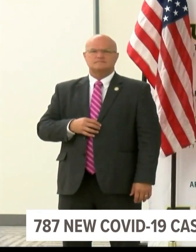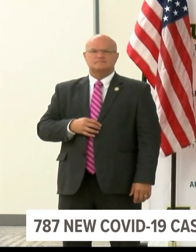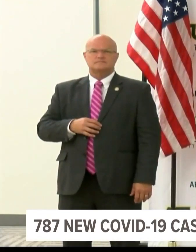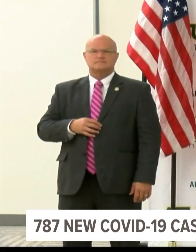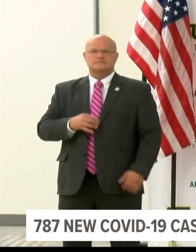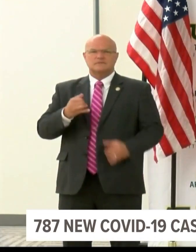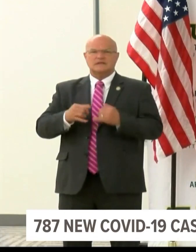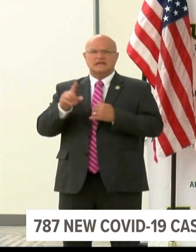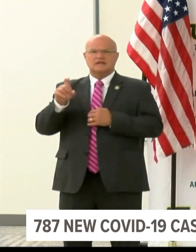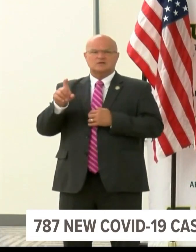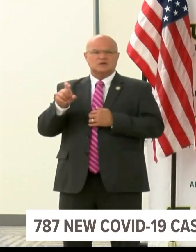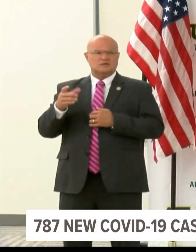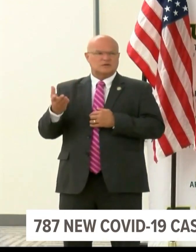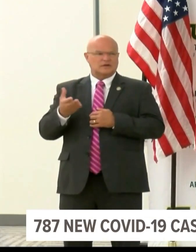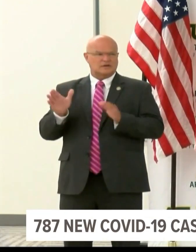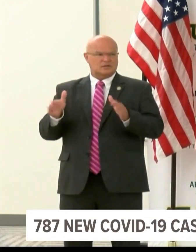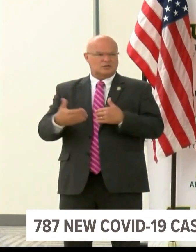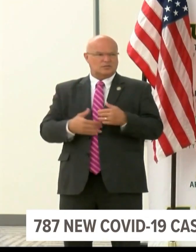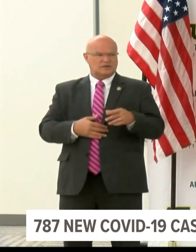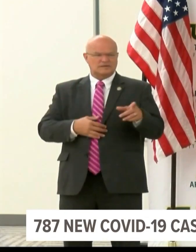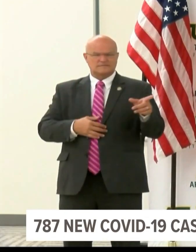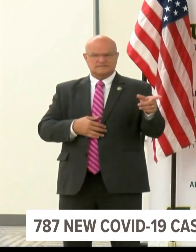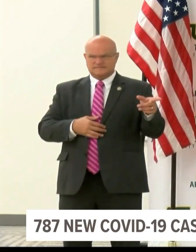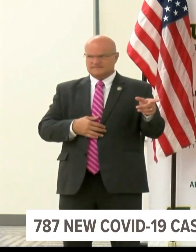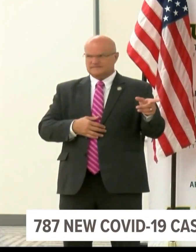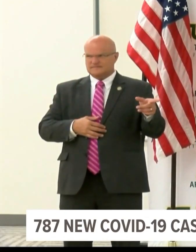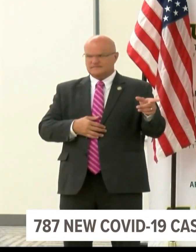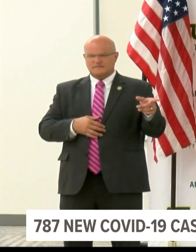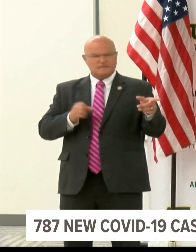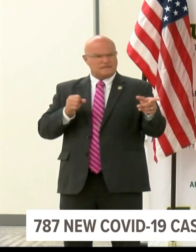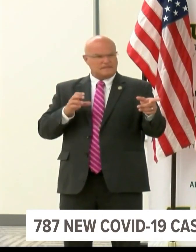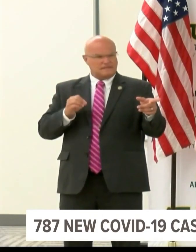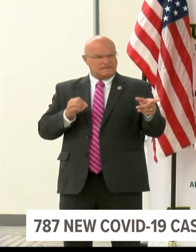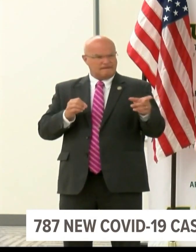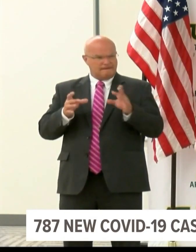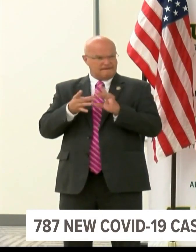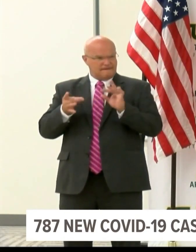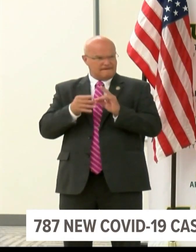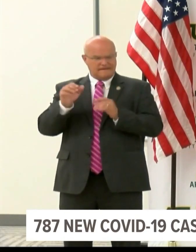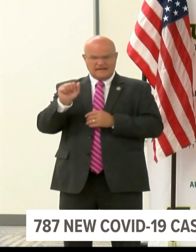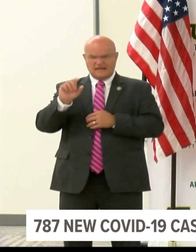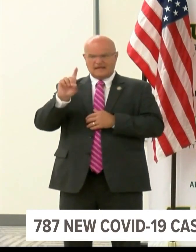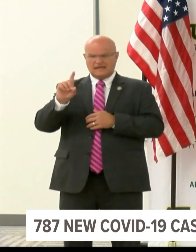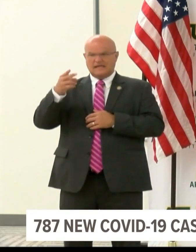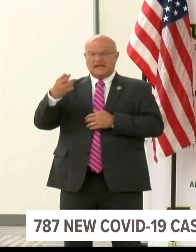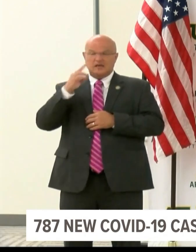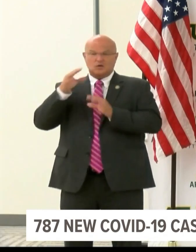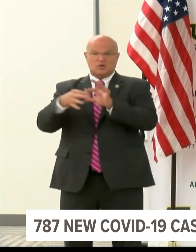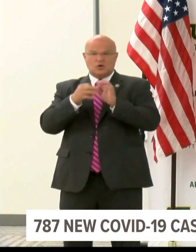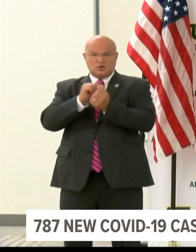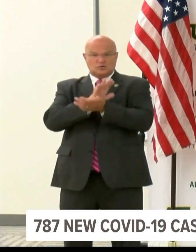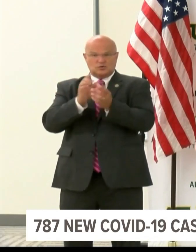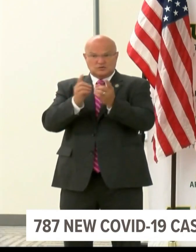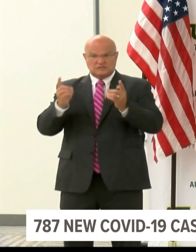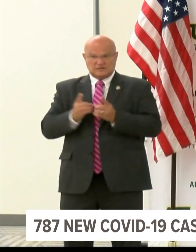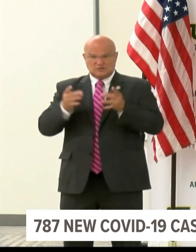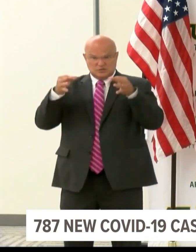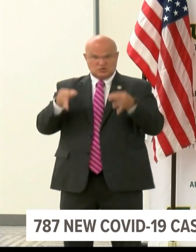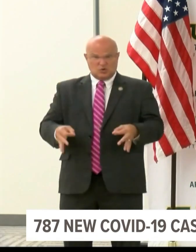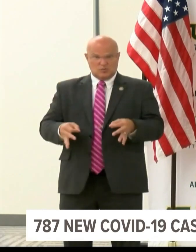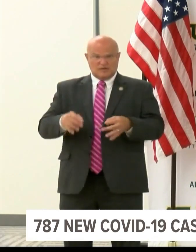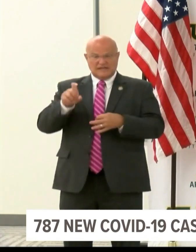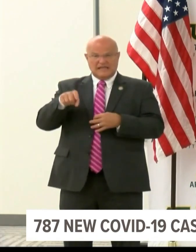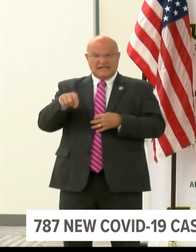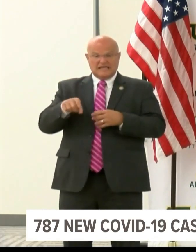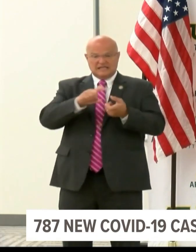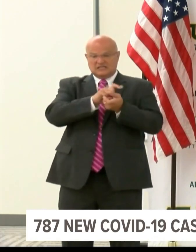The last question's right here in the room. So you mentioned that ADH would coordinate with school districts to determine when they need